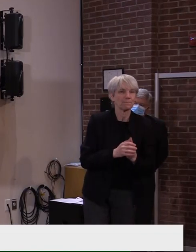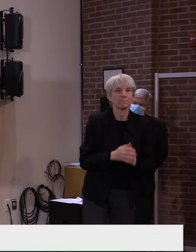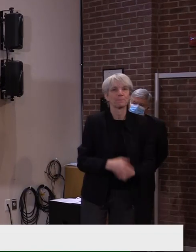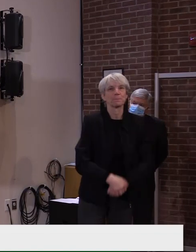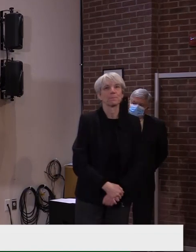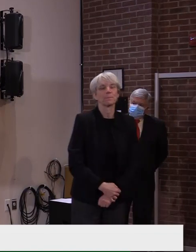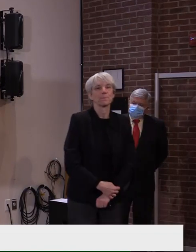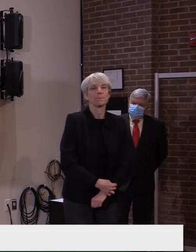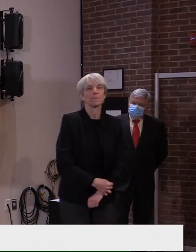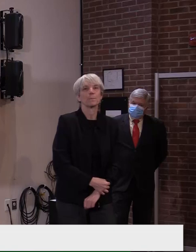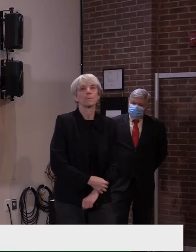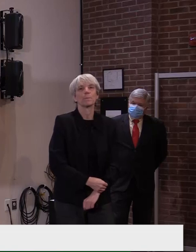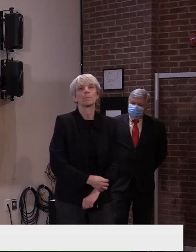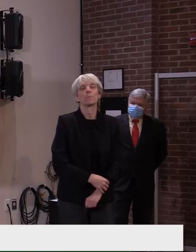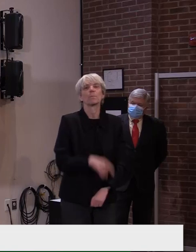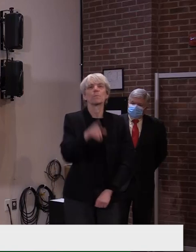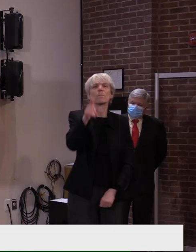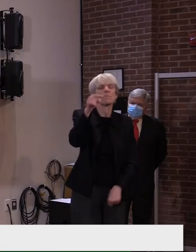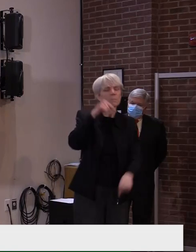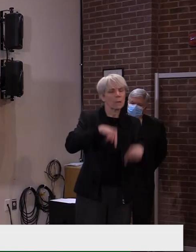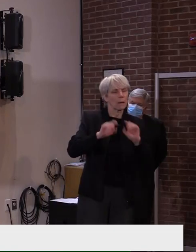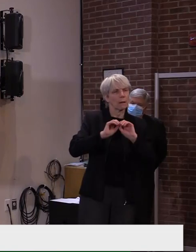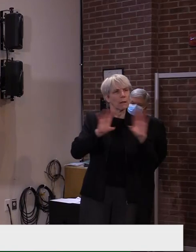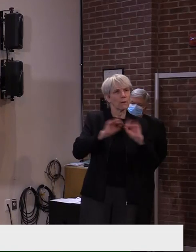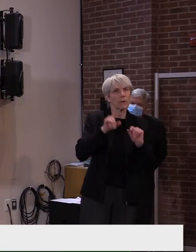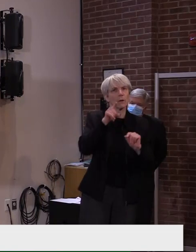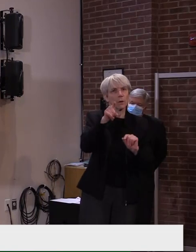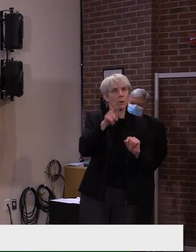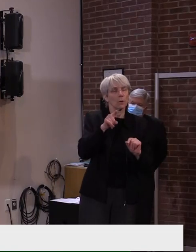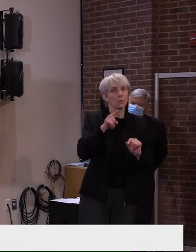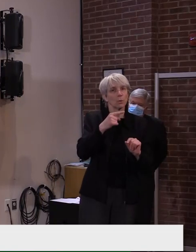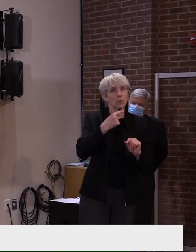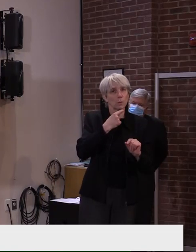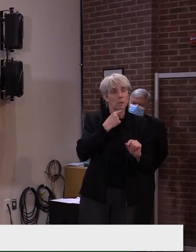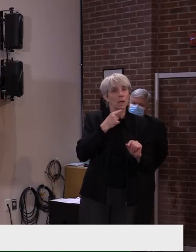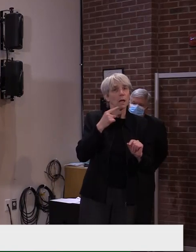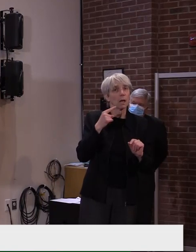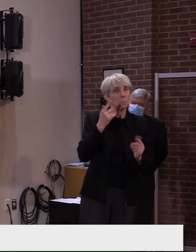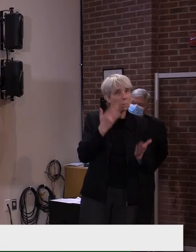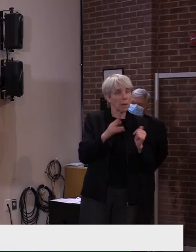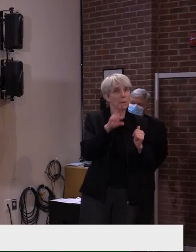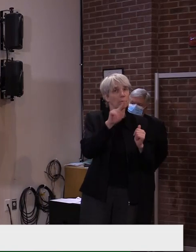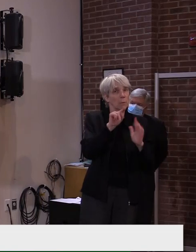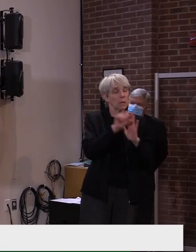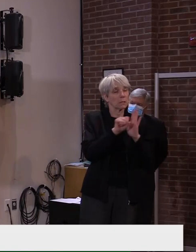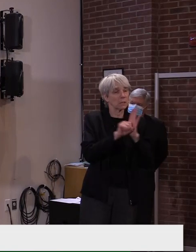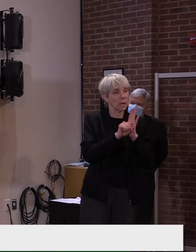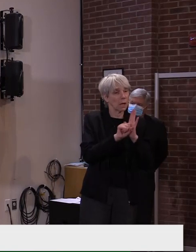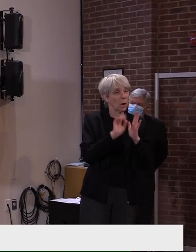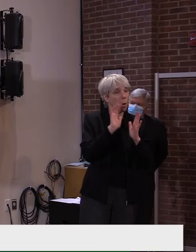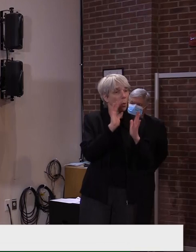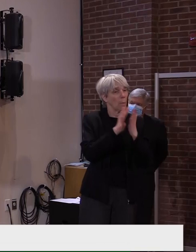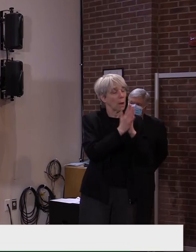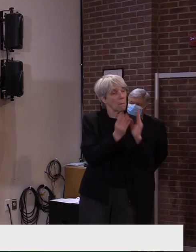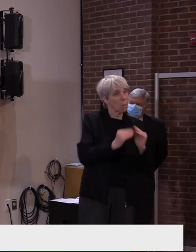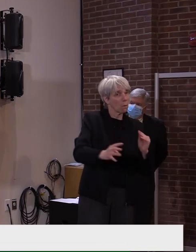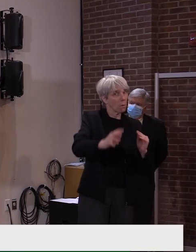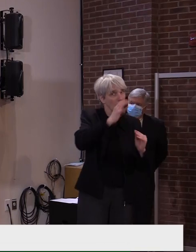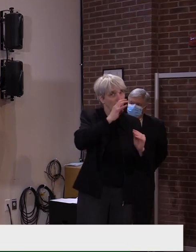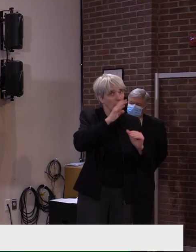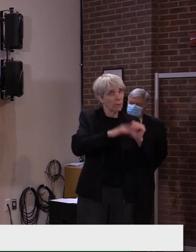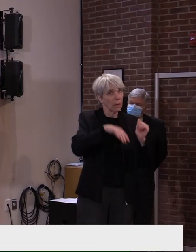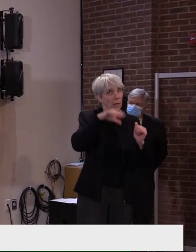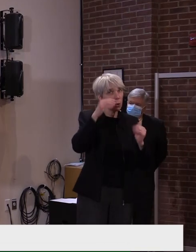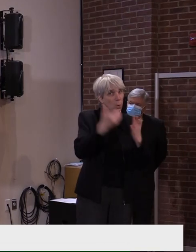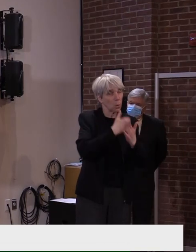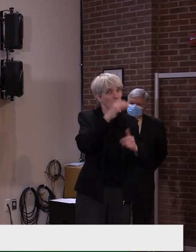way. Just a quick clarification. So the state might have slightly stricter guidance than what the CDC is calling for? We haven't